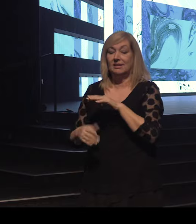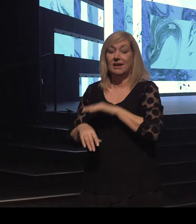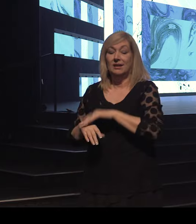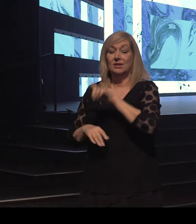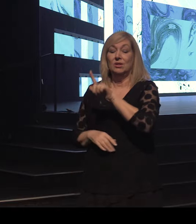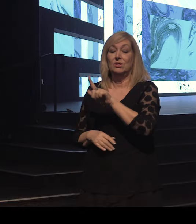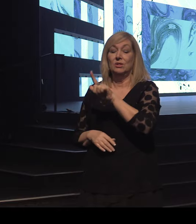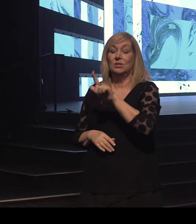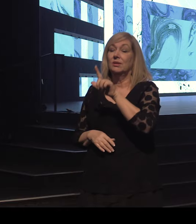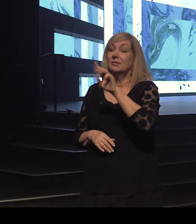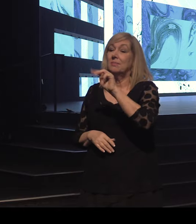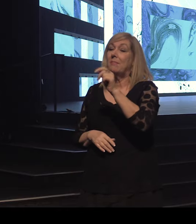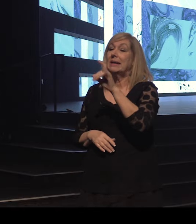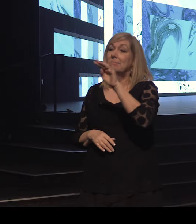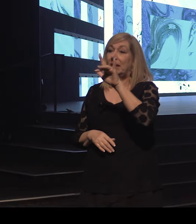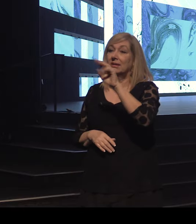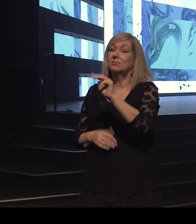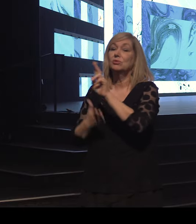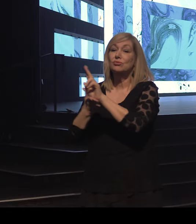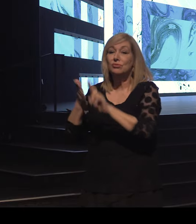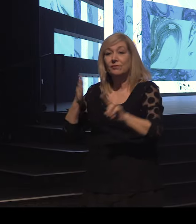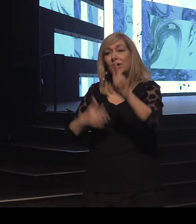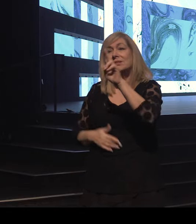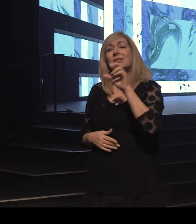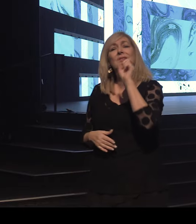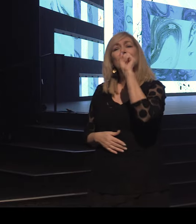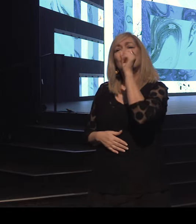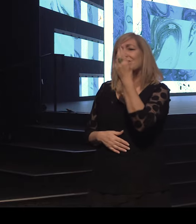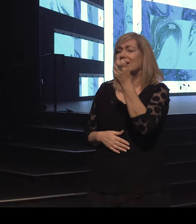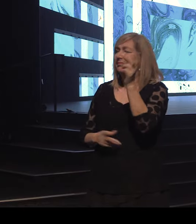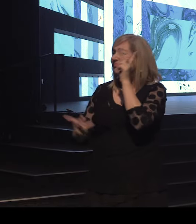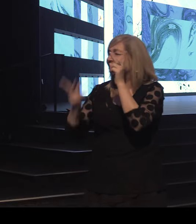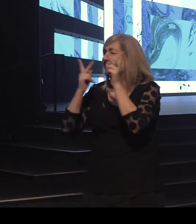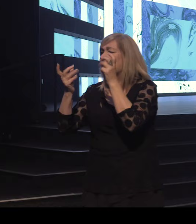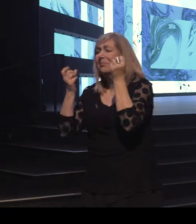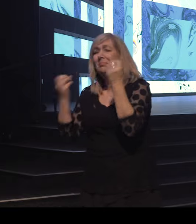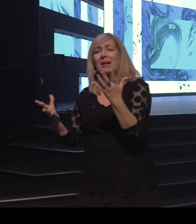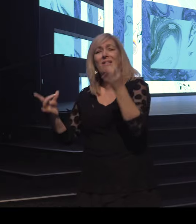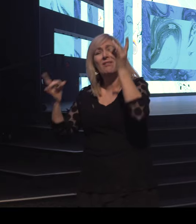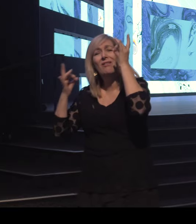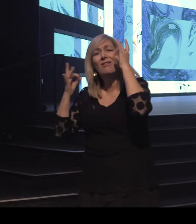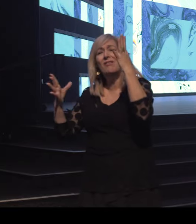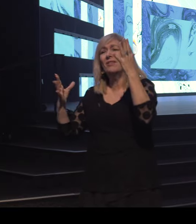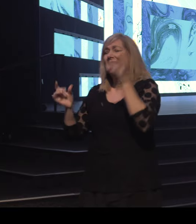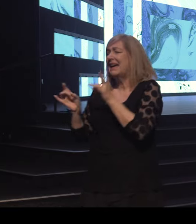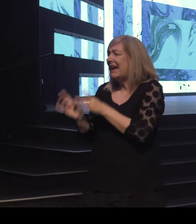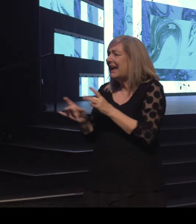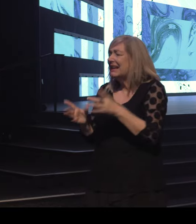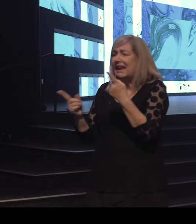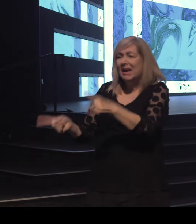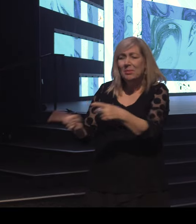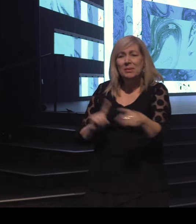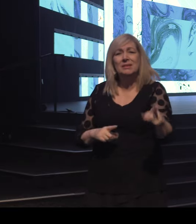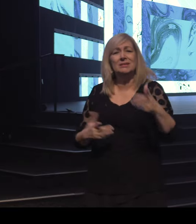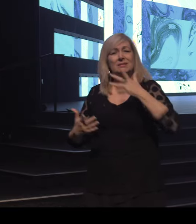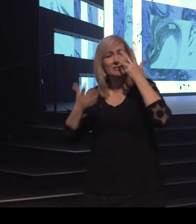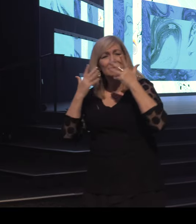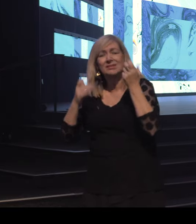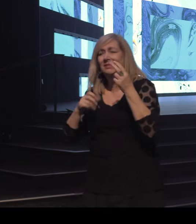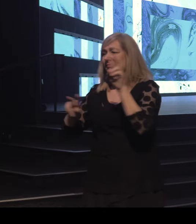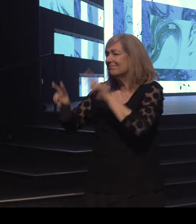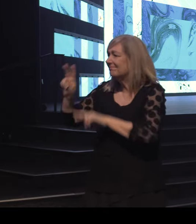University. By this time, she had seen so much injustice, so much hatred, and so much humiliation,